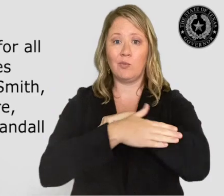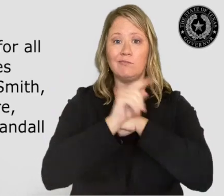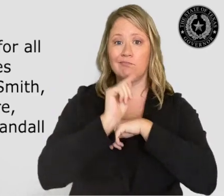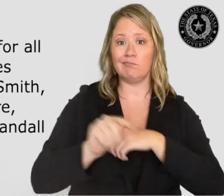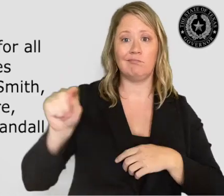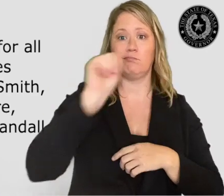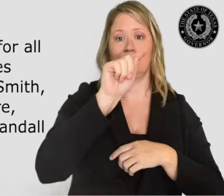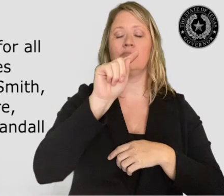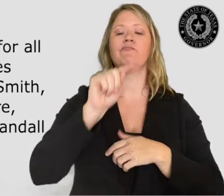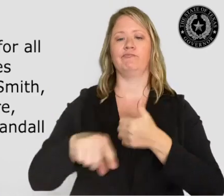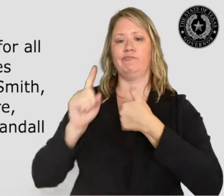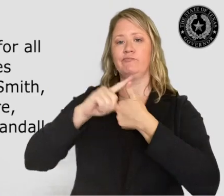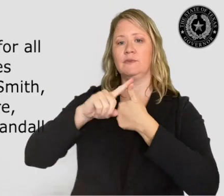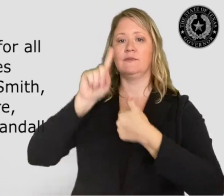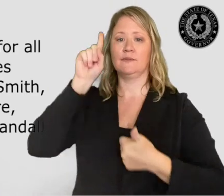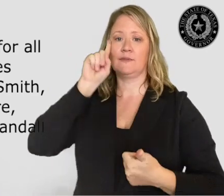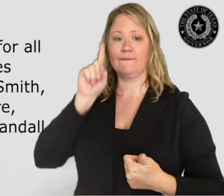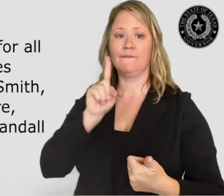Randall counties.